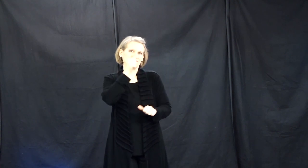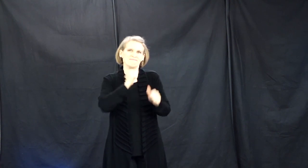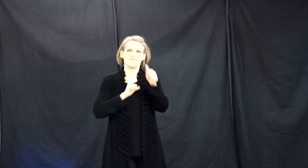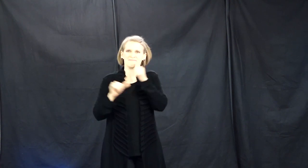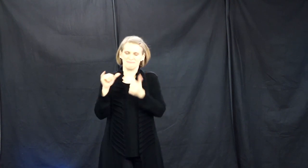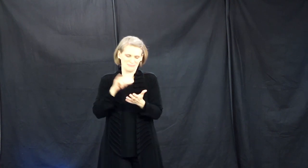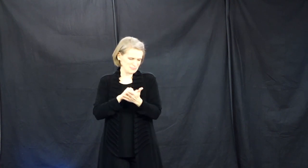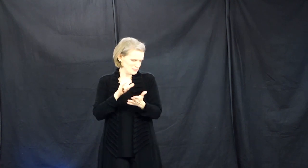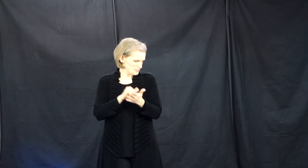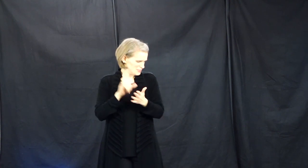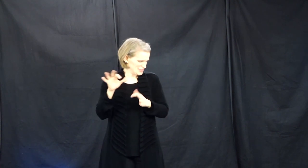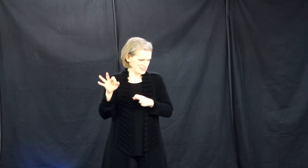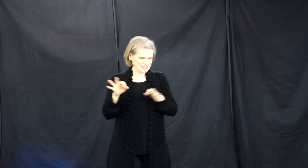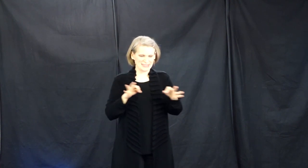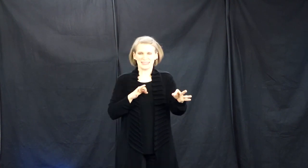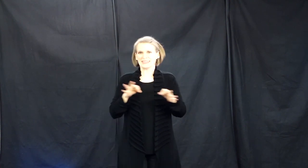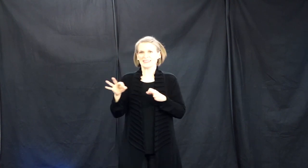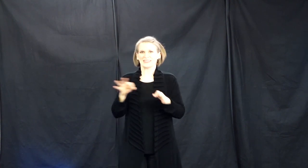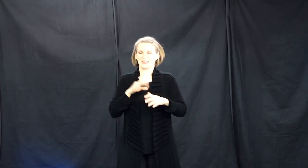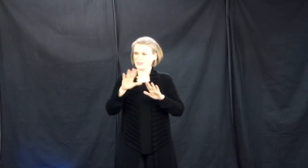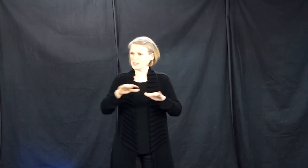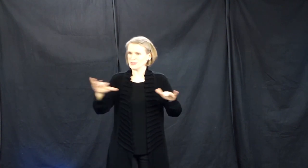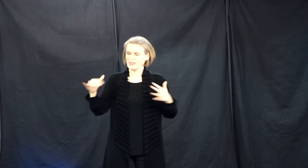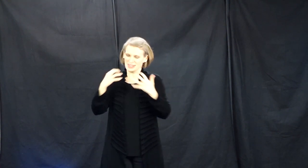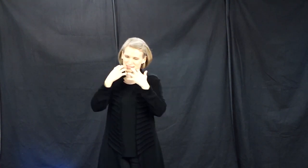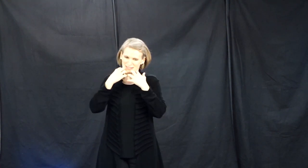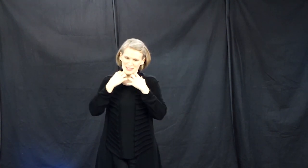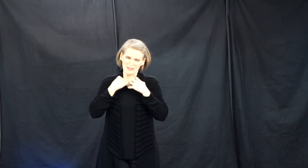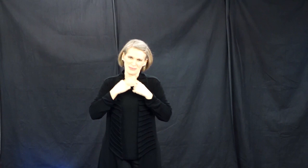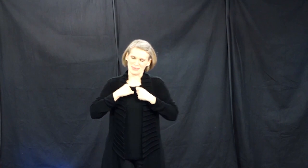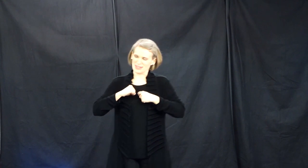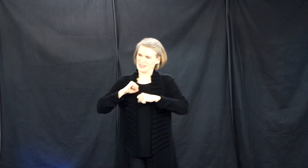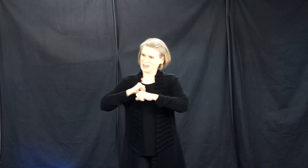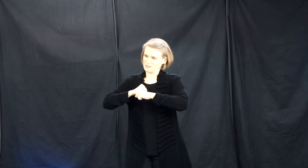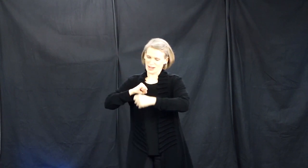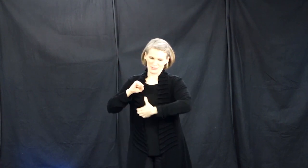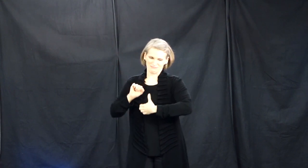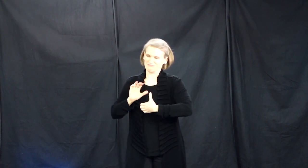your child as tight as you can and push away the